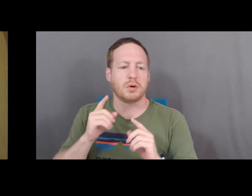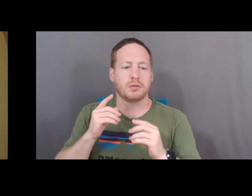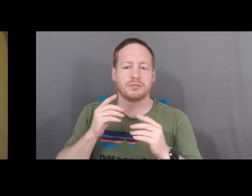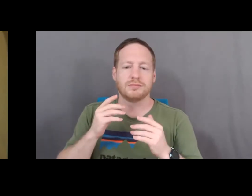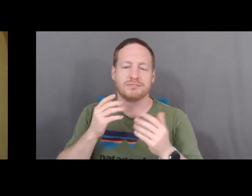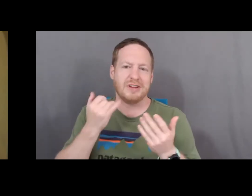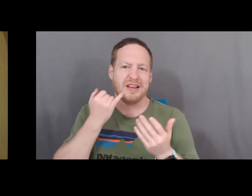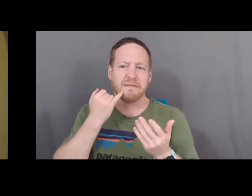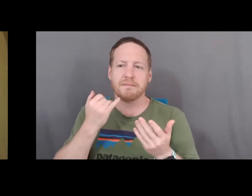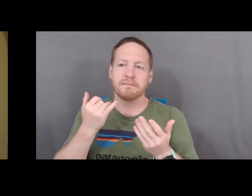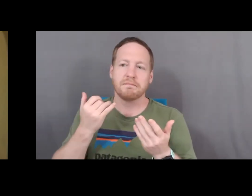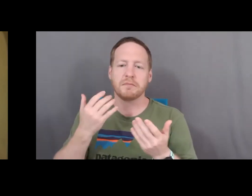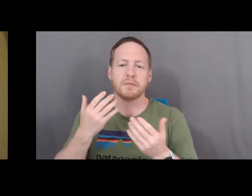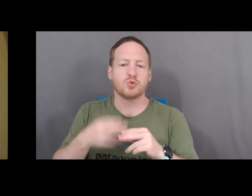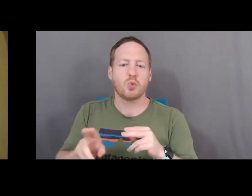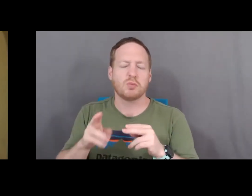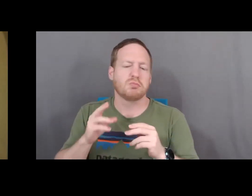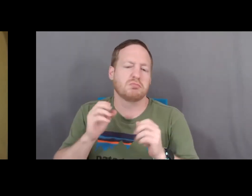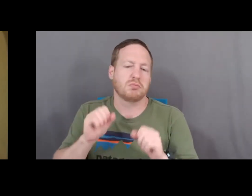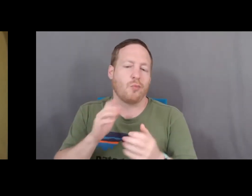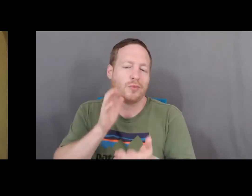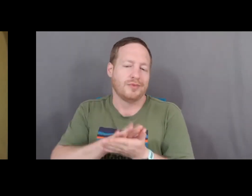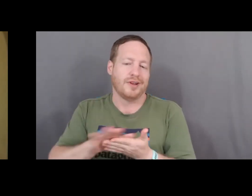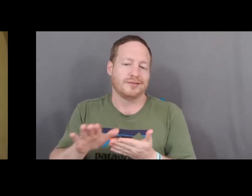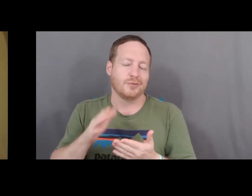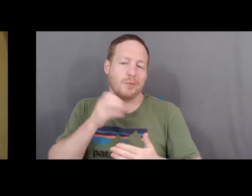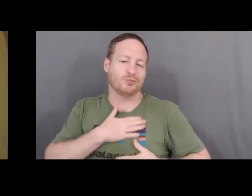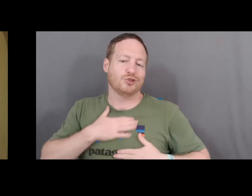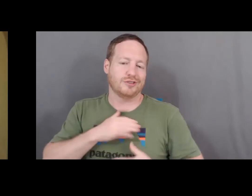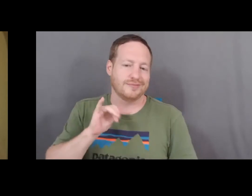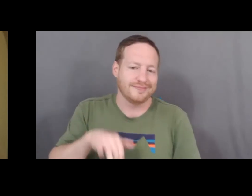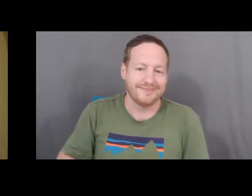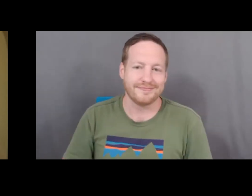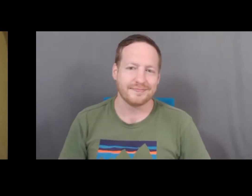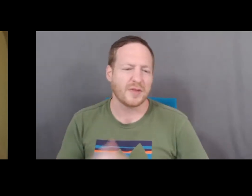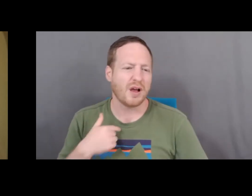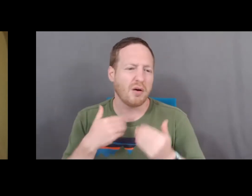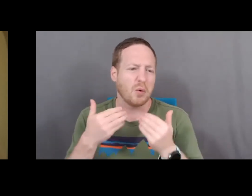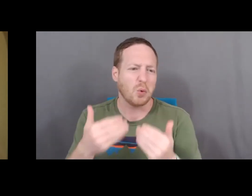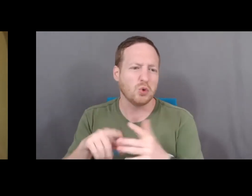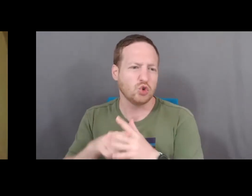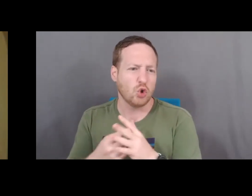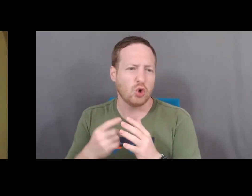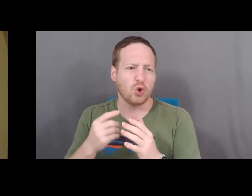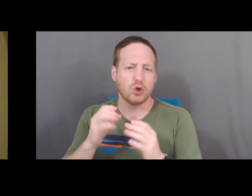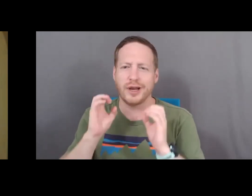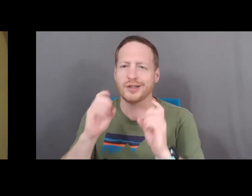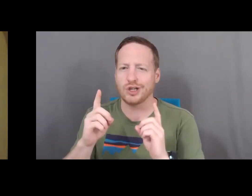If there's anything quite essential, you can go ahead and go into details about that. But we'd appreciate if we can keep them brief.